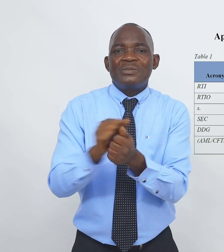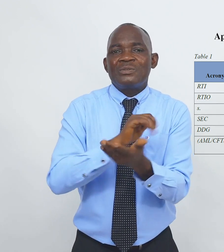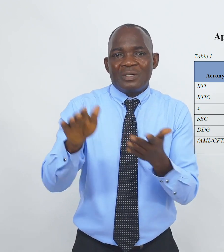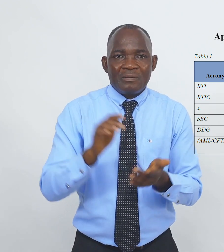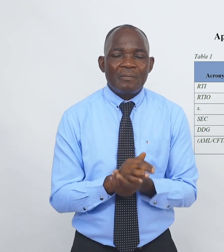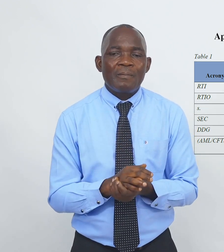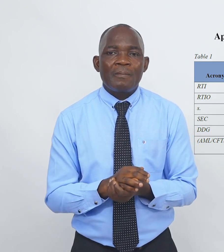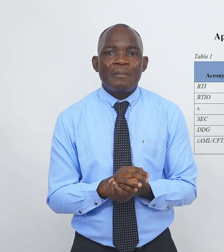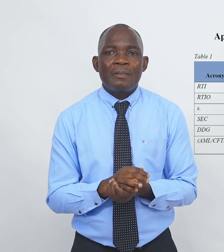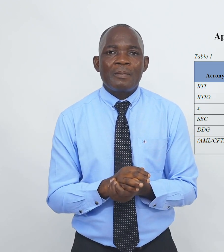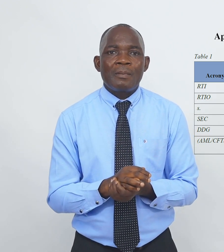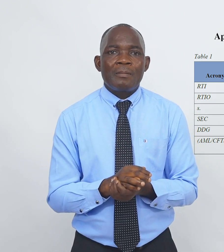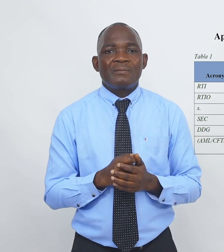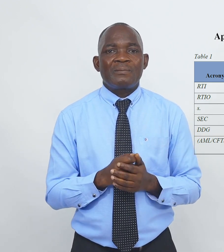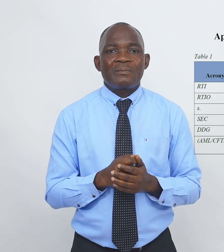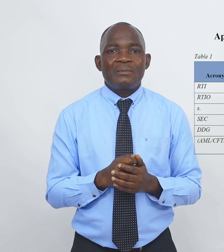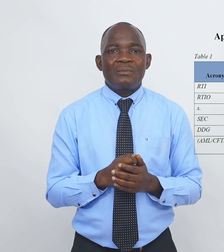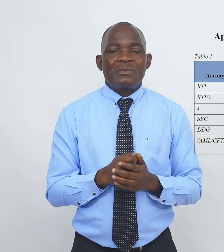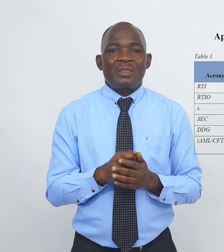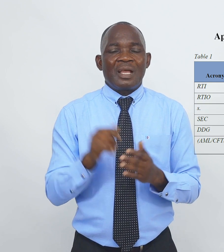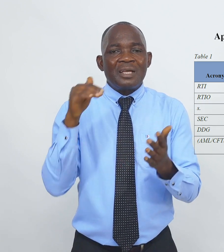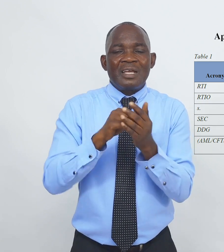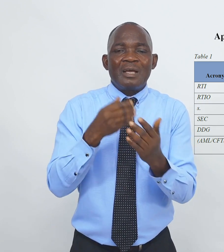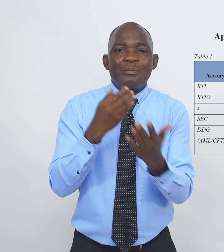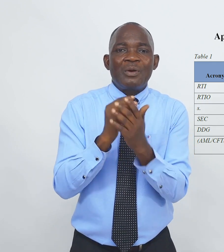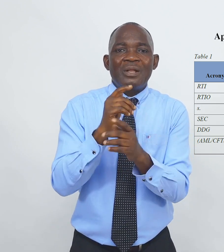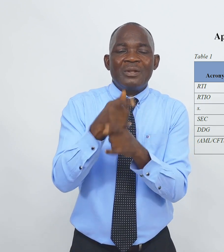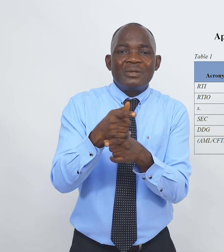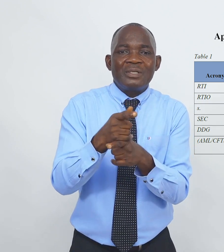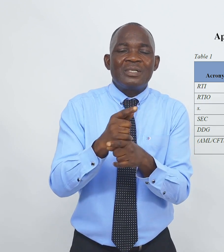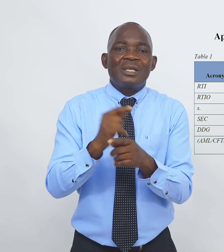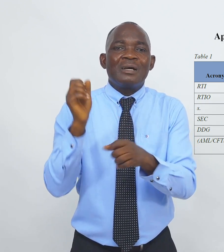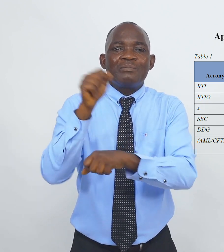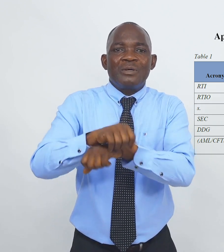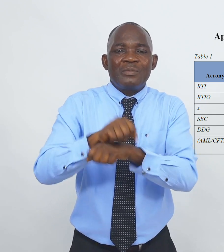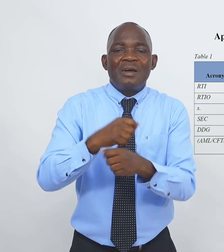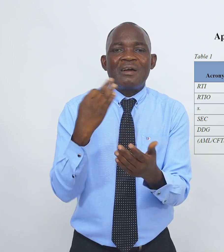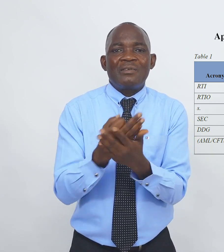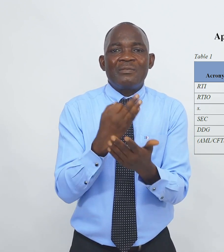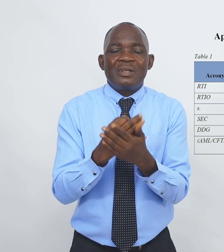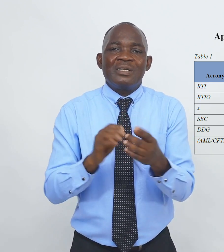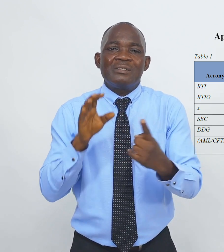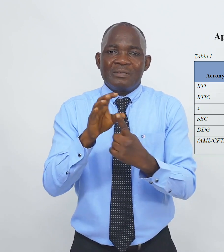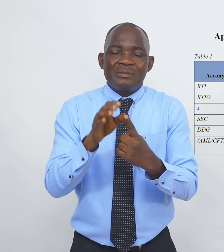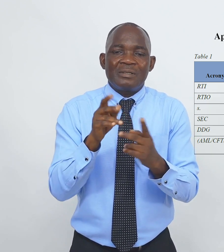Literal translation. Anti-money laundering, combating the financing of terrorism, and